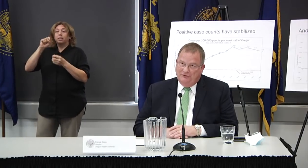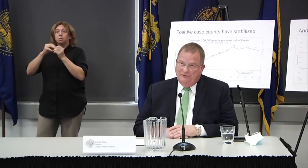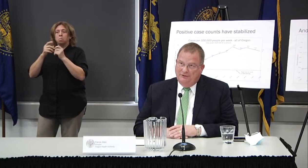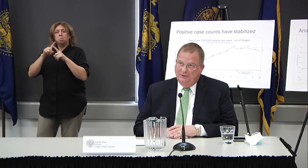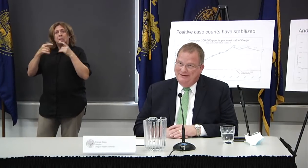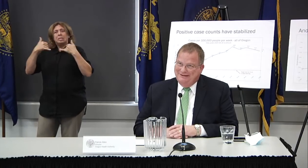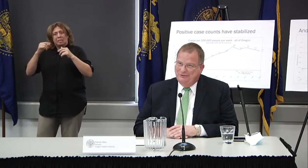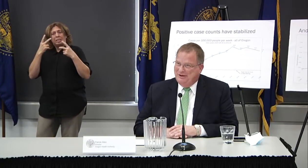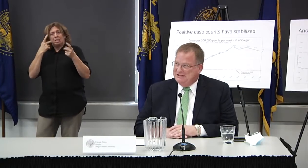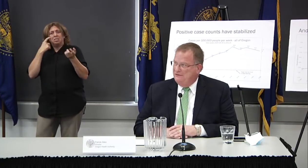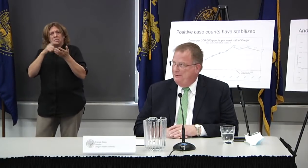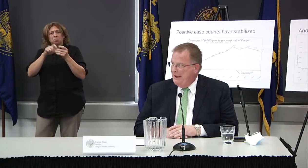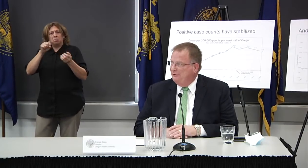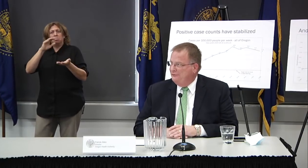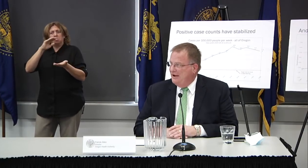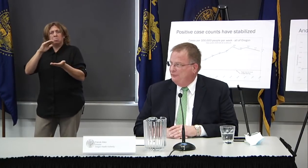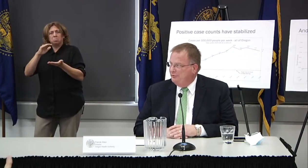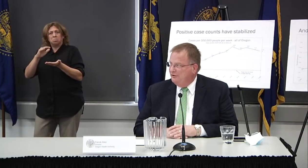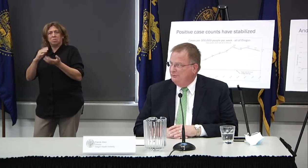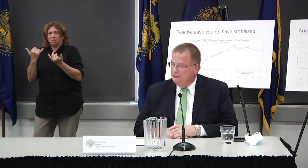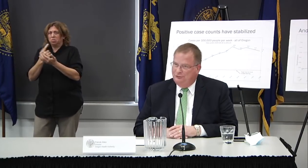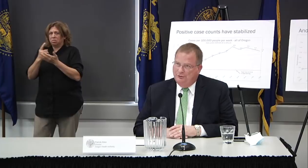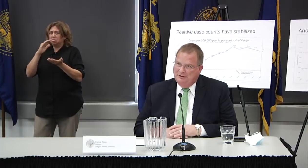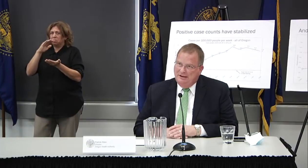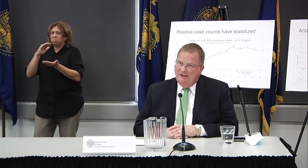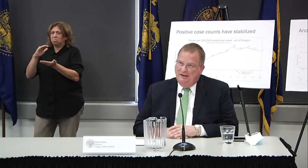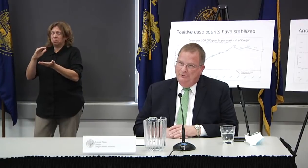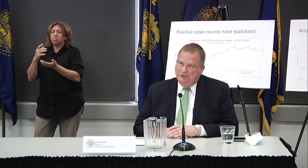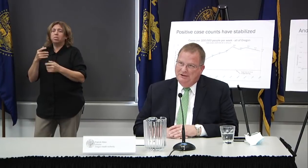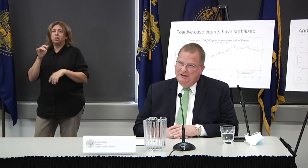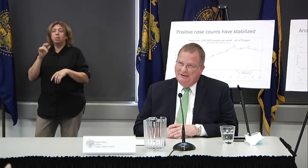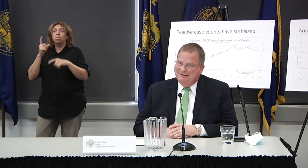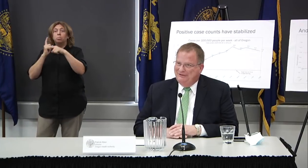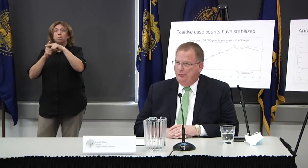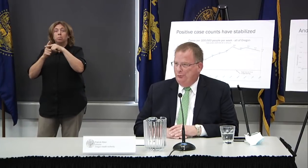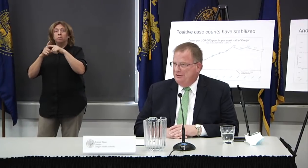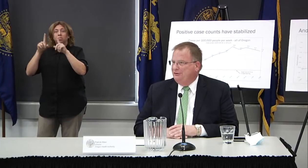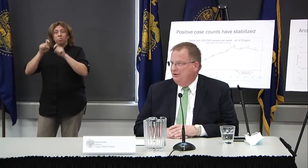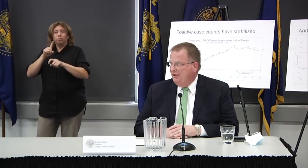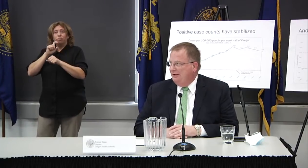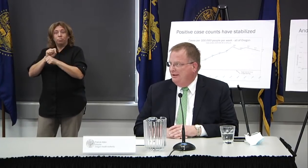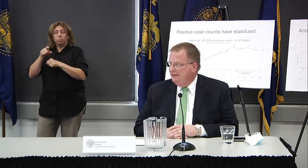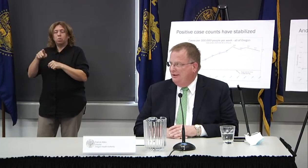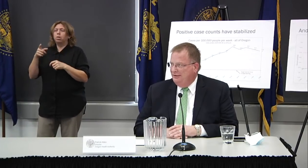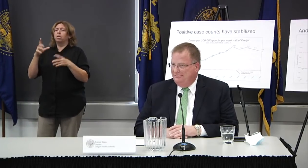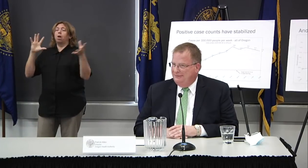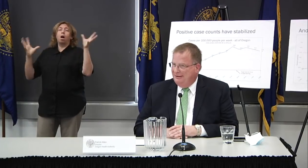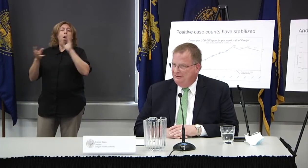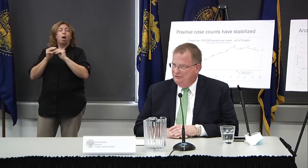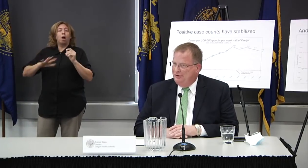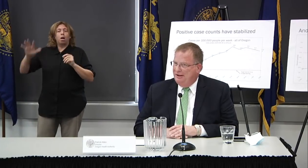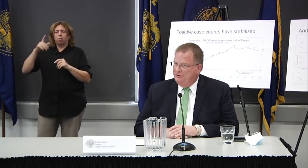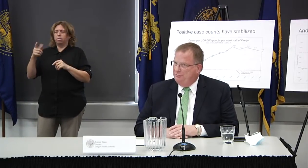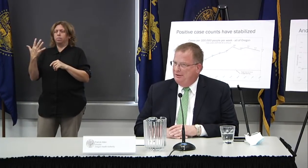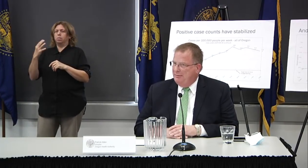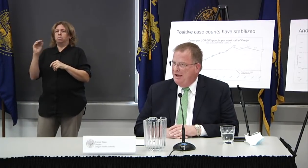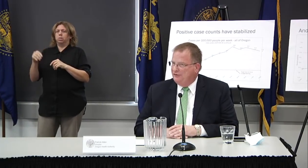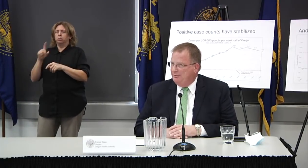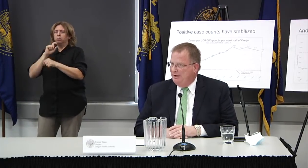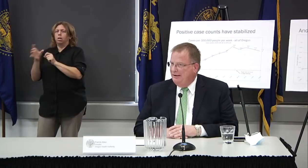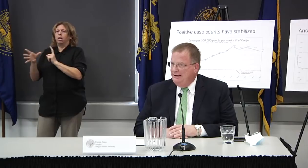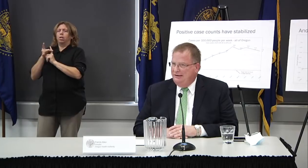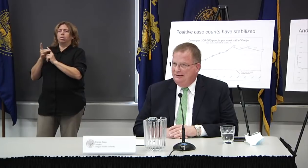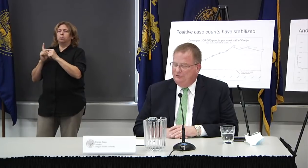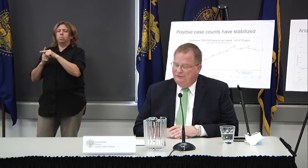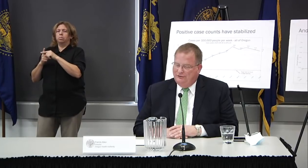test positivity rate in the range of about 5%, which would indicate that that's a real decline, not a decline that's being